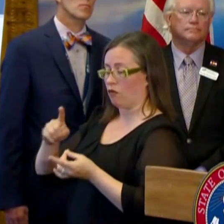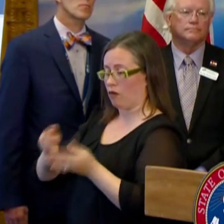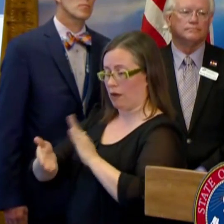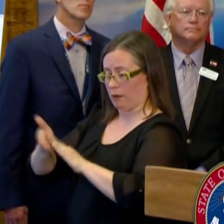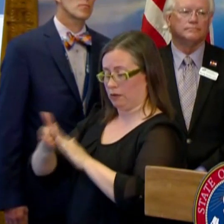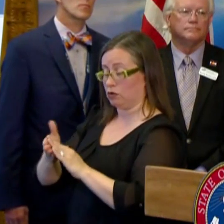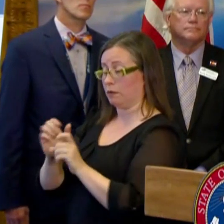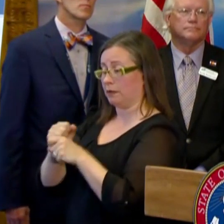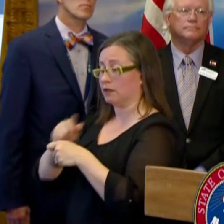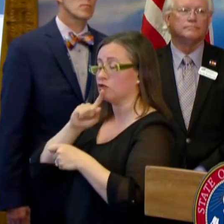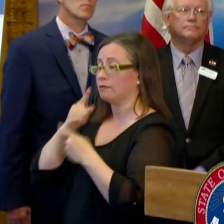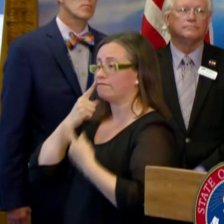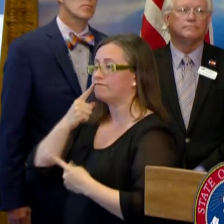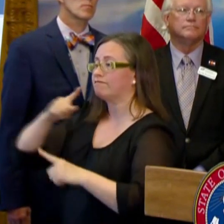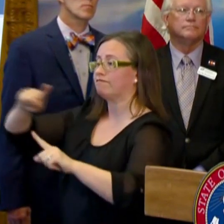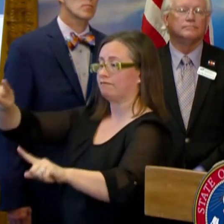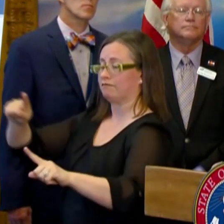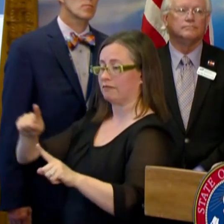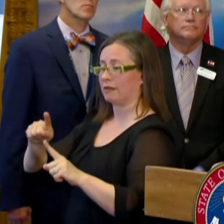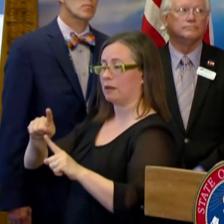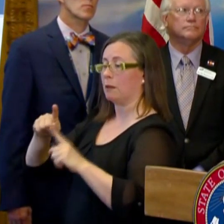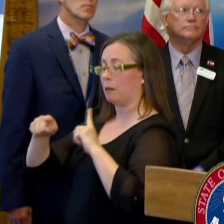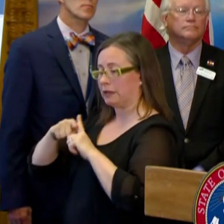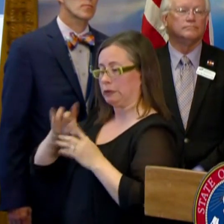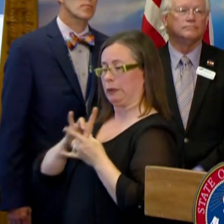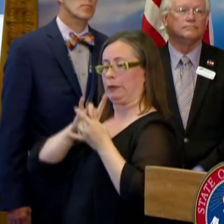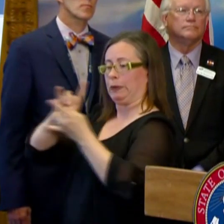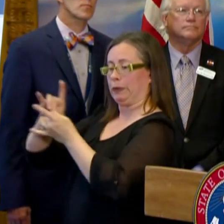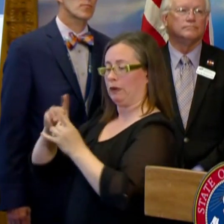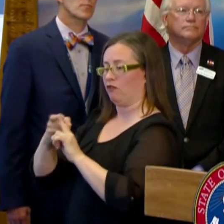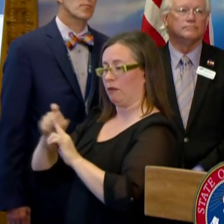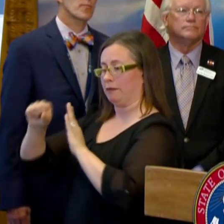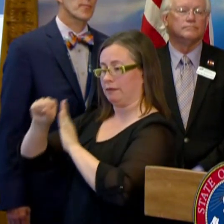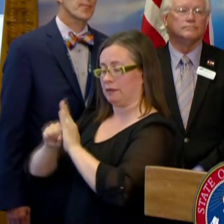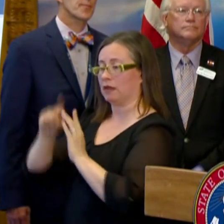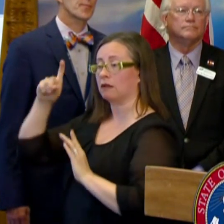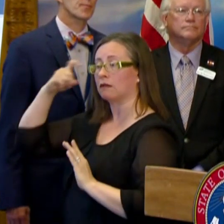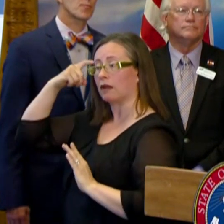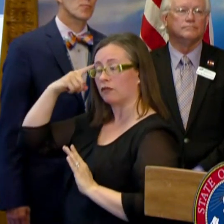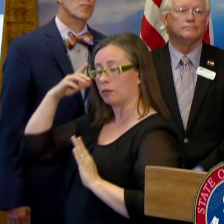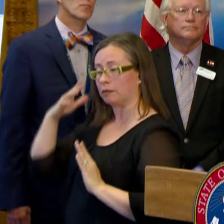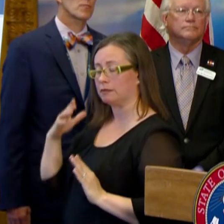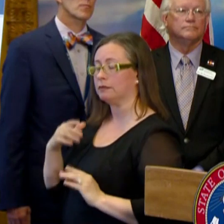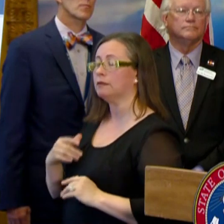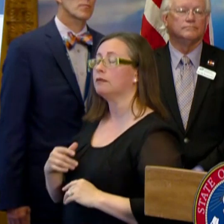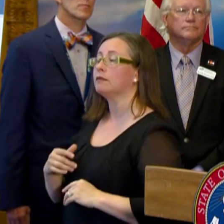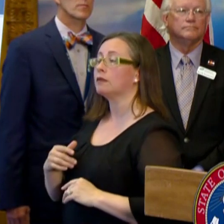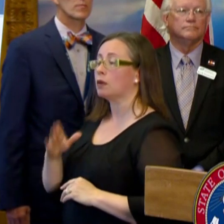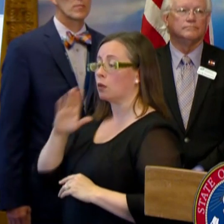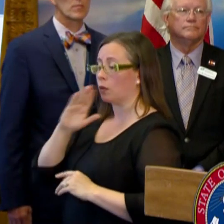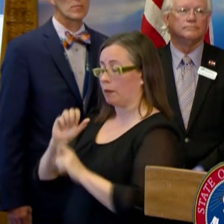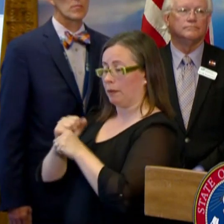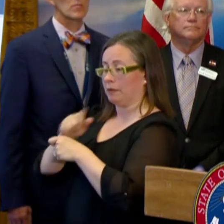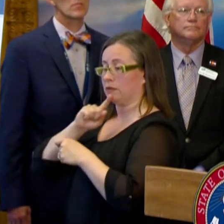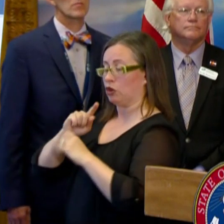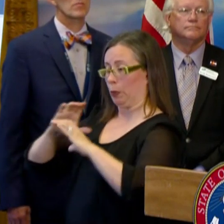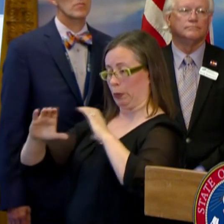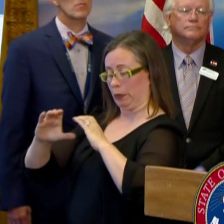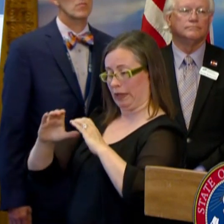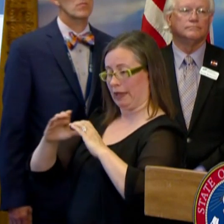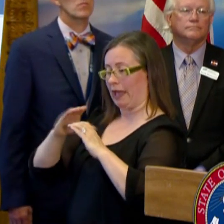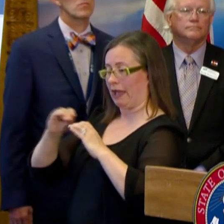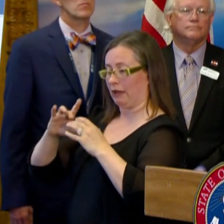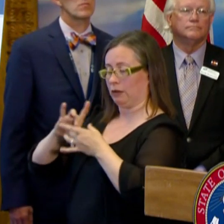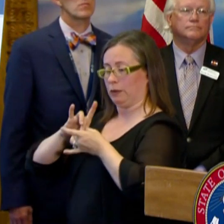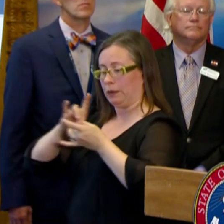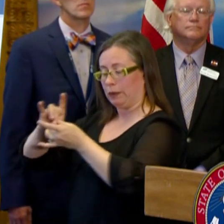ensure efficient and unified effort from state government. It facilitates coordination and communication between state and local authorities